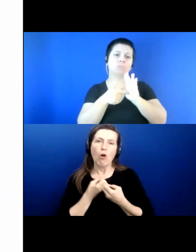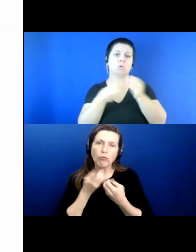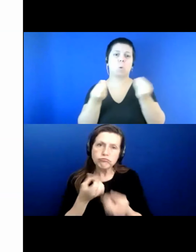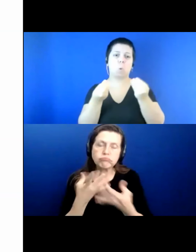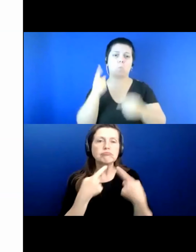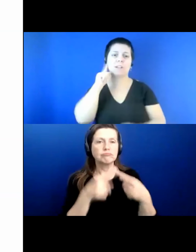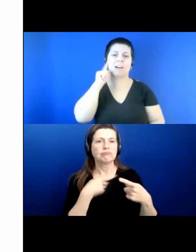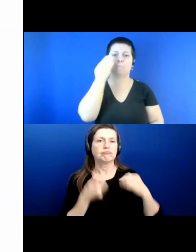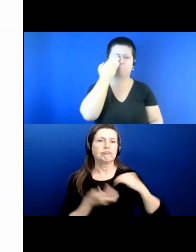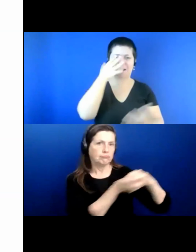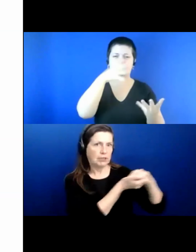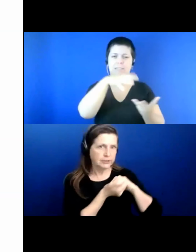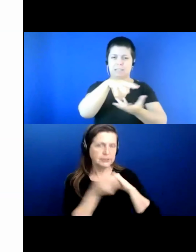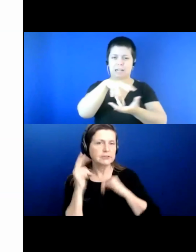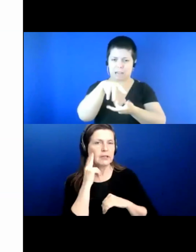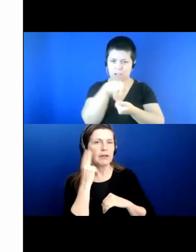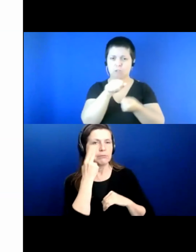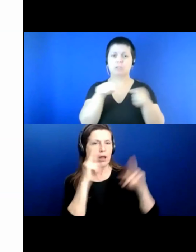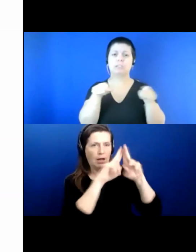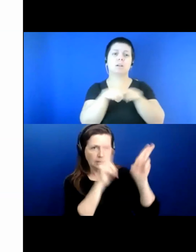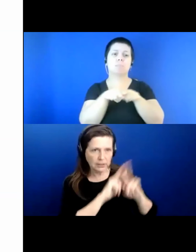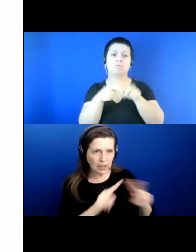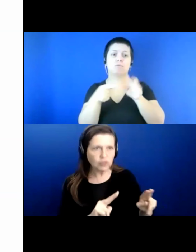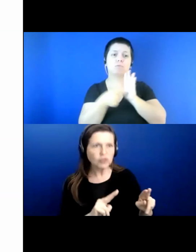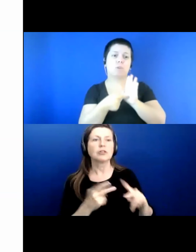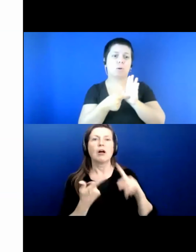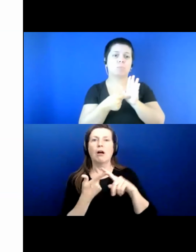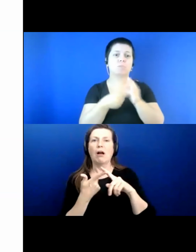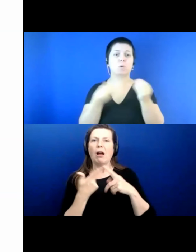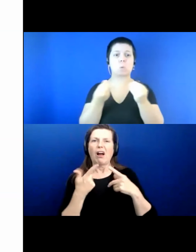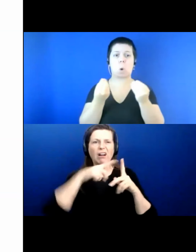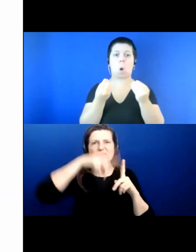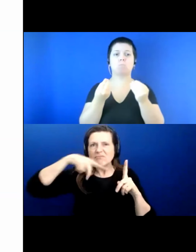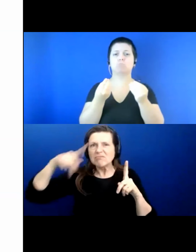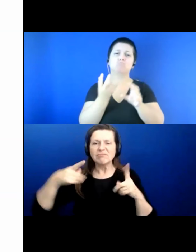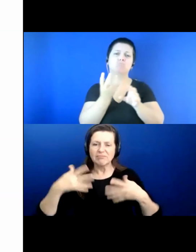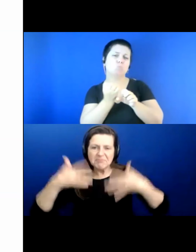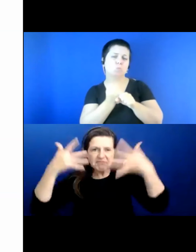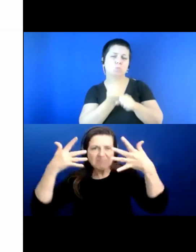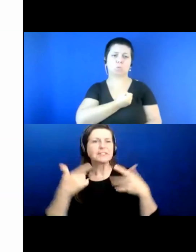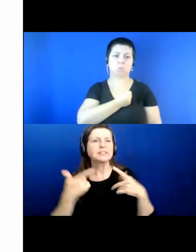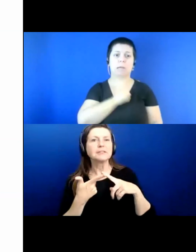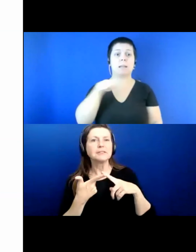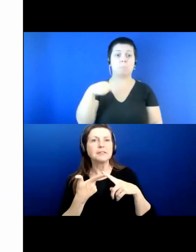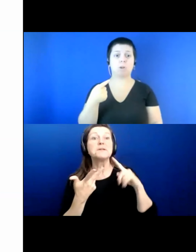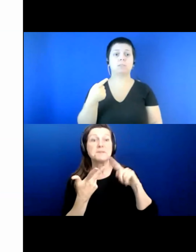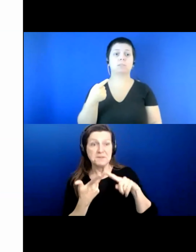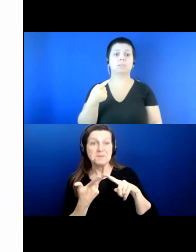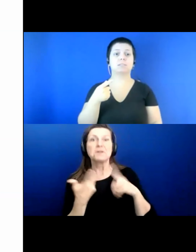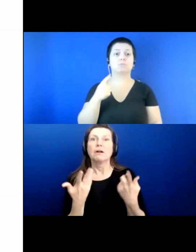figures and focus on communication rights. Then I have little time for challenges and opportunities.